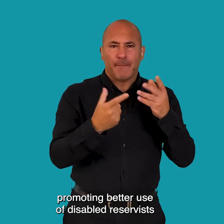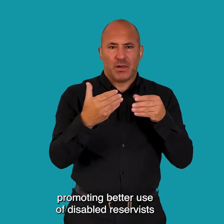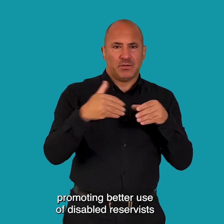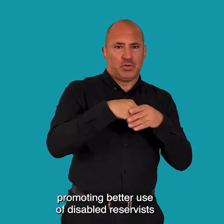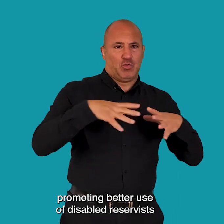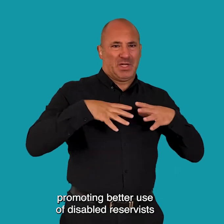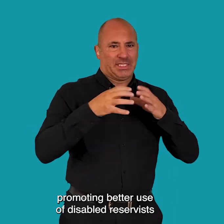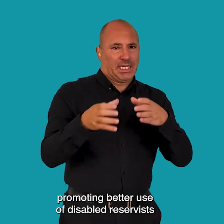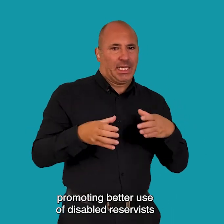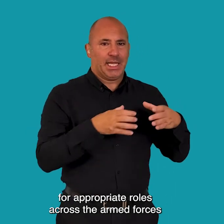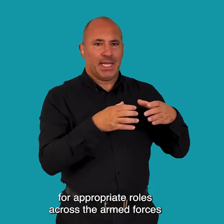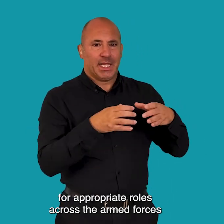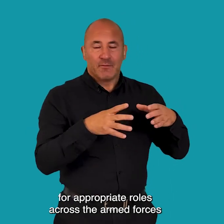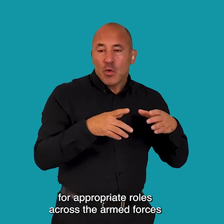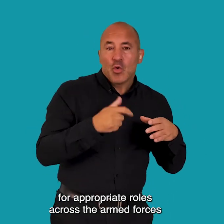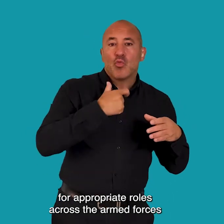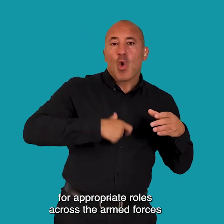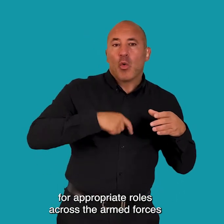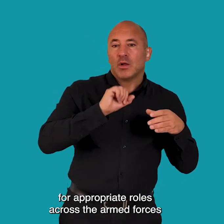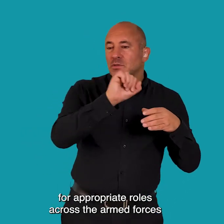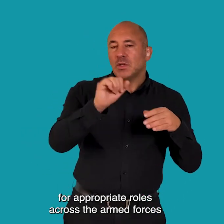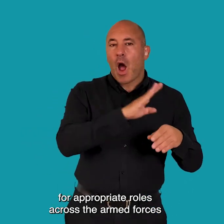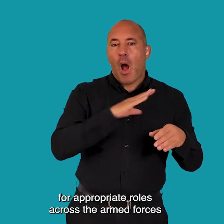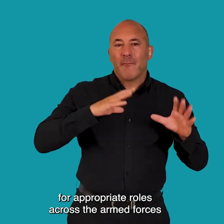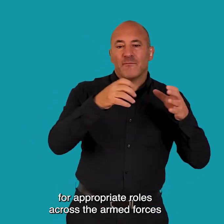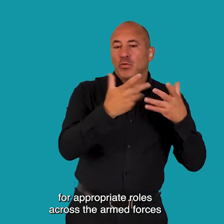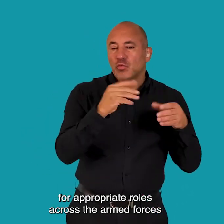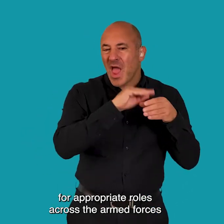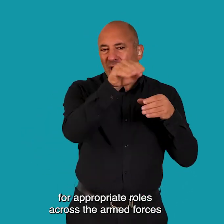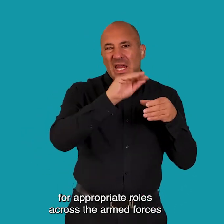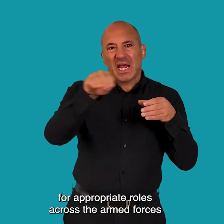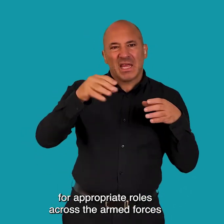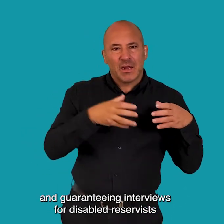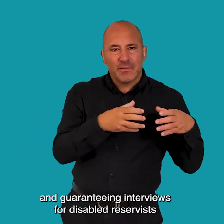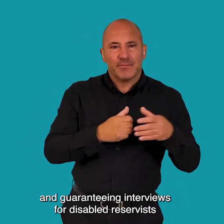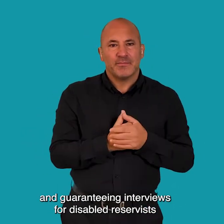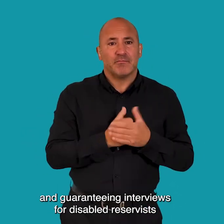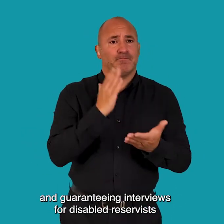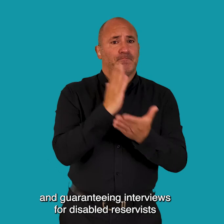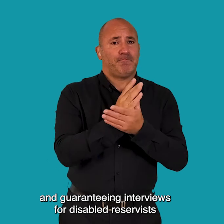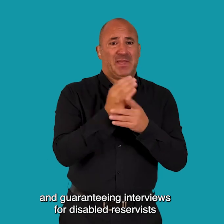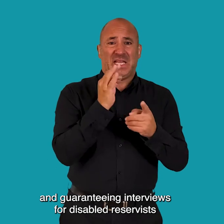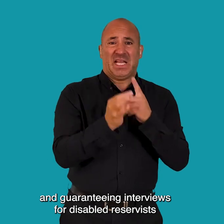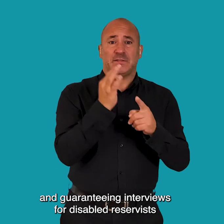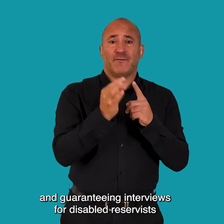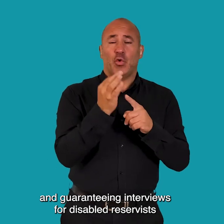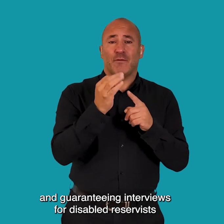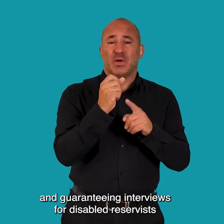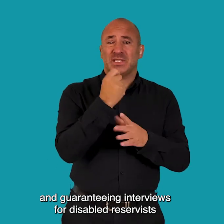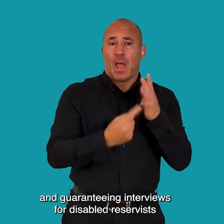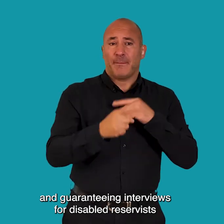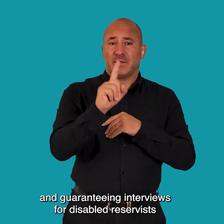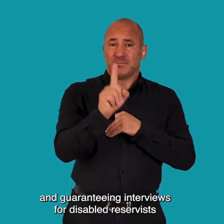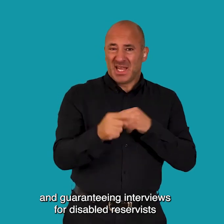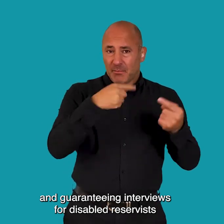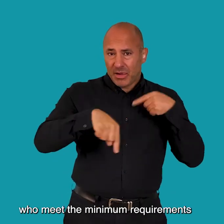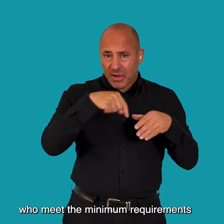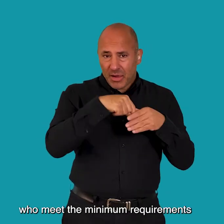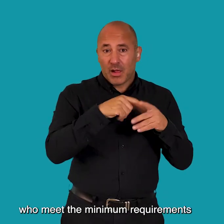disabled reservists for appropriate roles across the armed forces, and guaranteeing interviews for disabled reservists who meet the